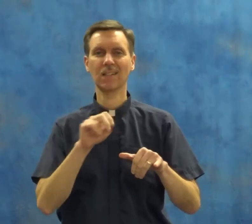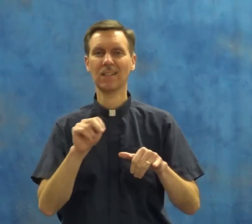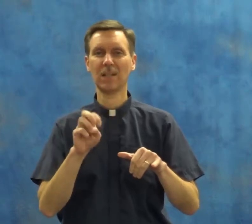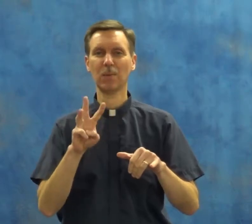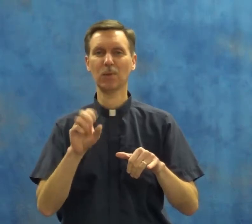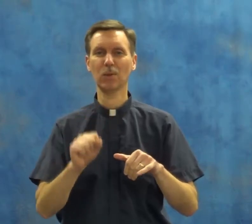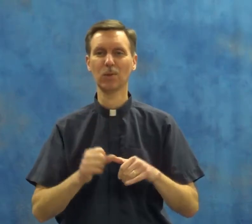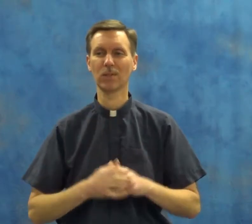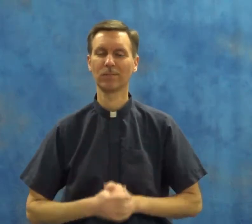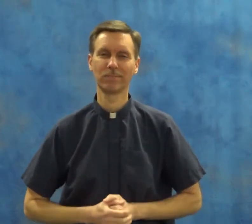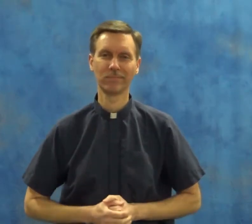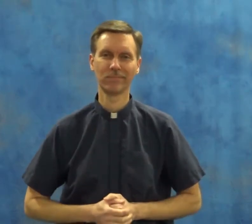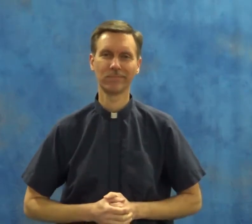same old news.